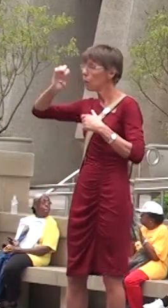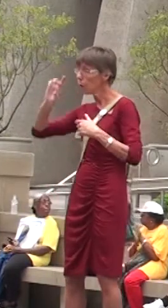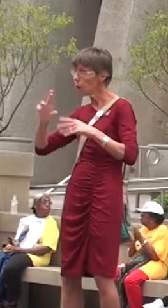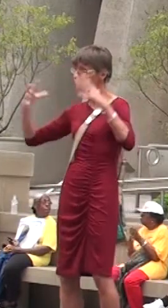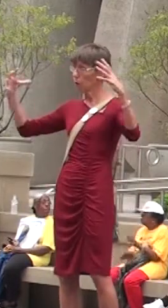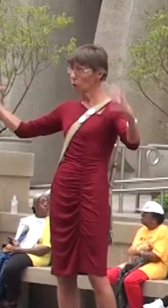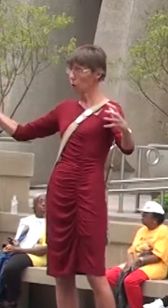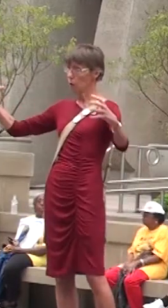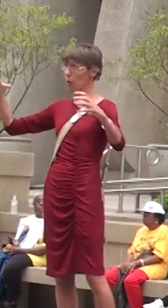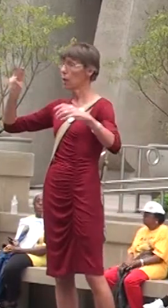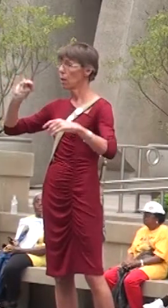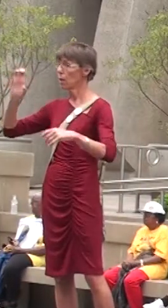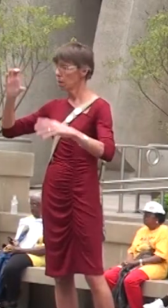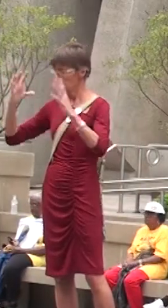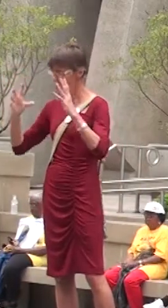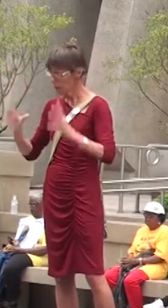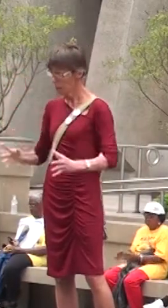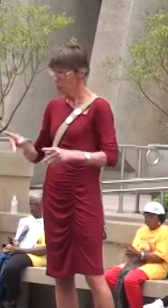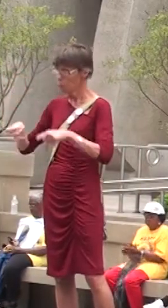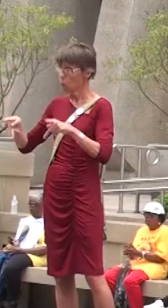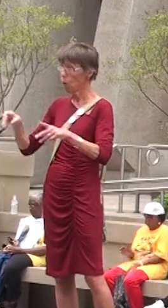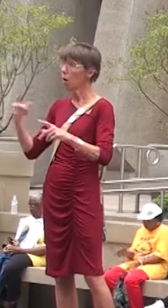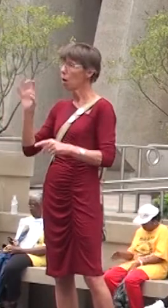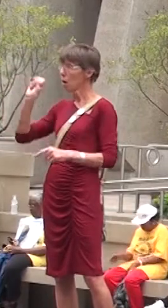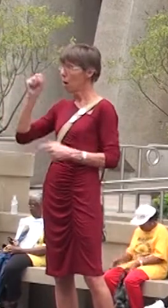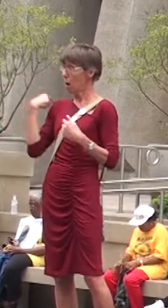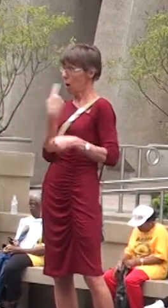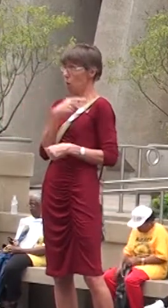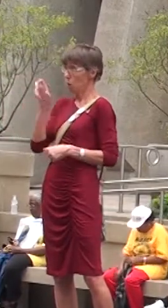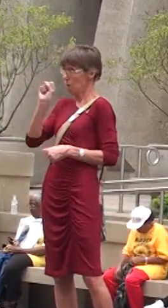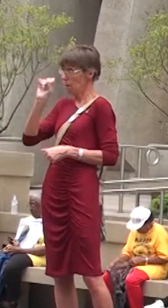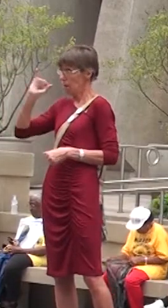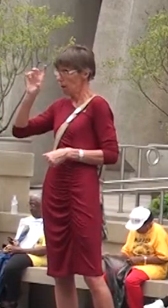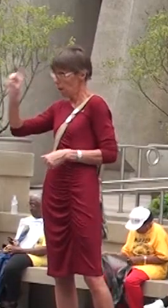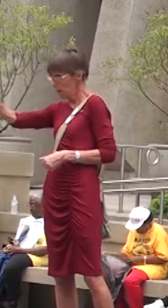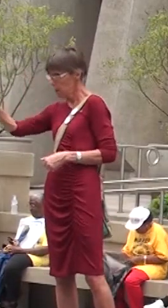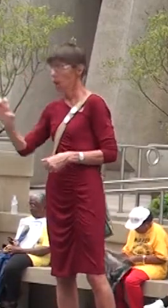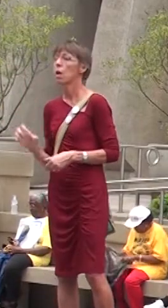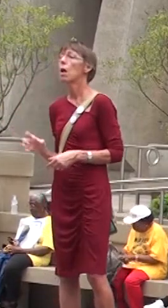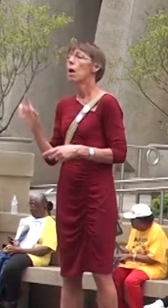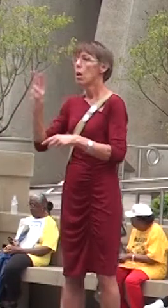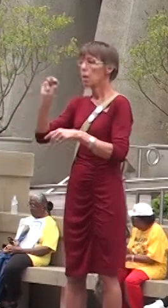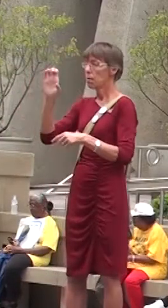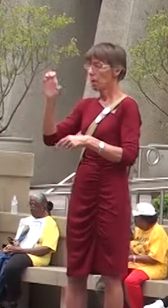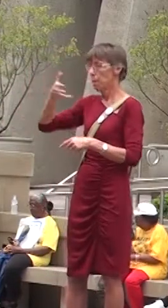and we are not going back. North Carolina is better than that.